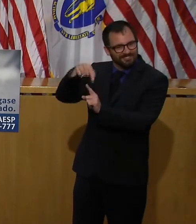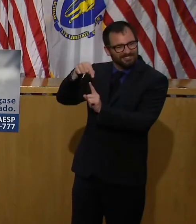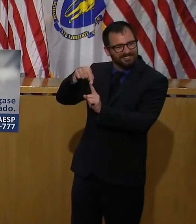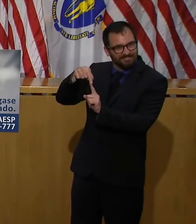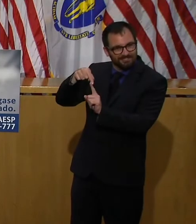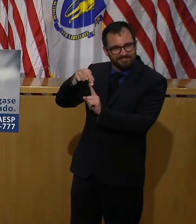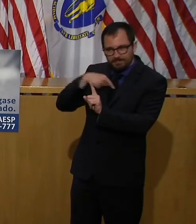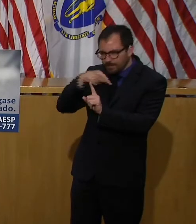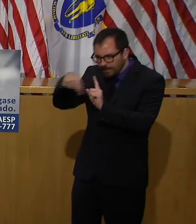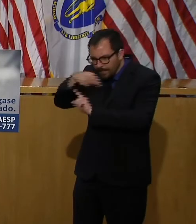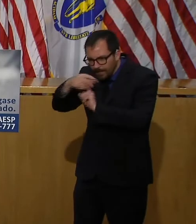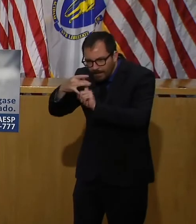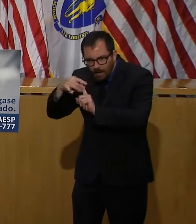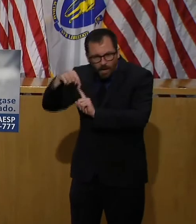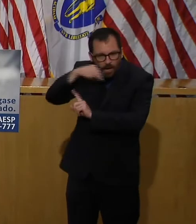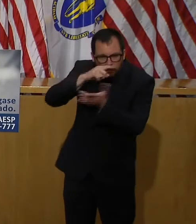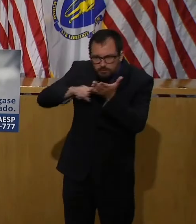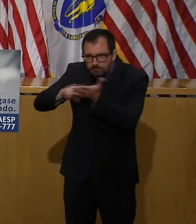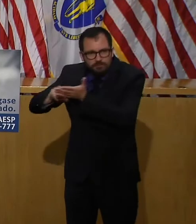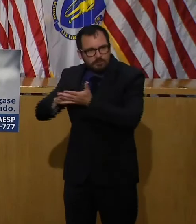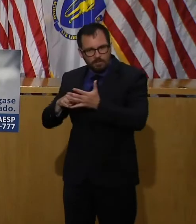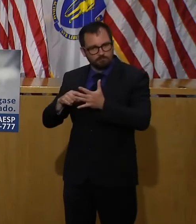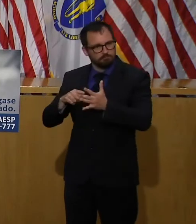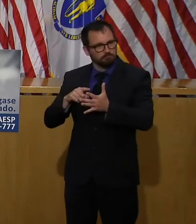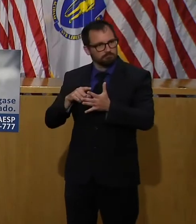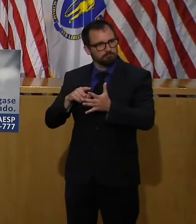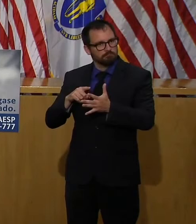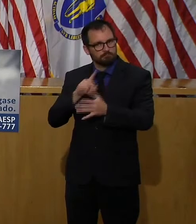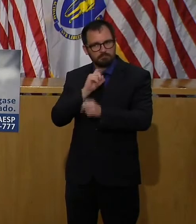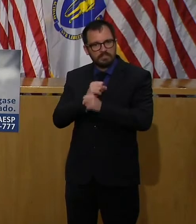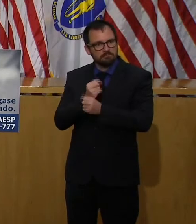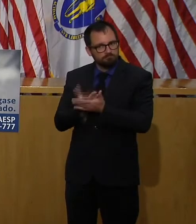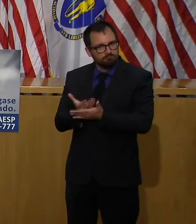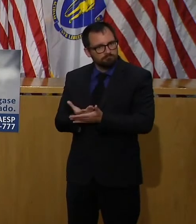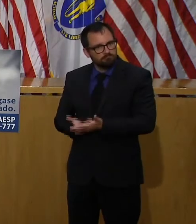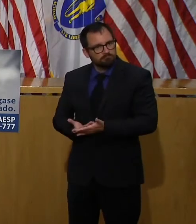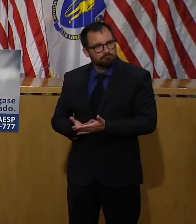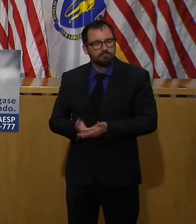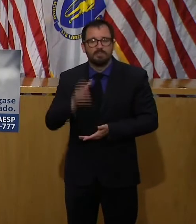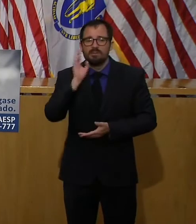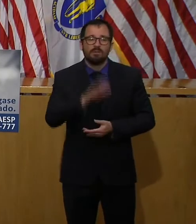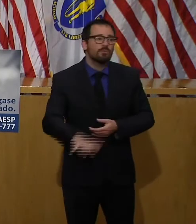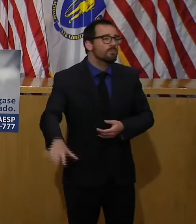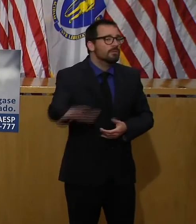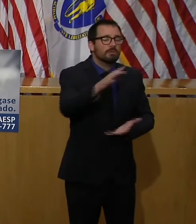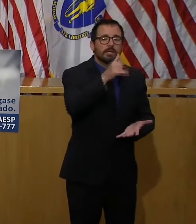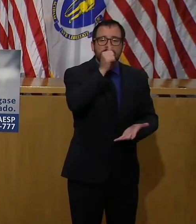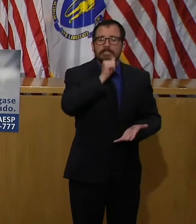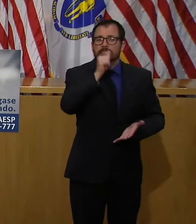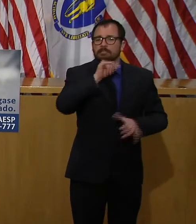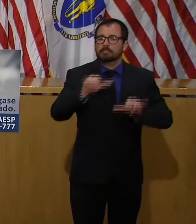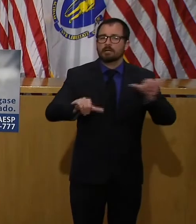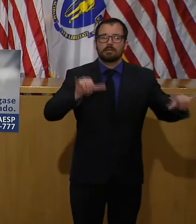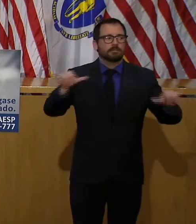family and yours, but staying home has absolutely made a difference.